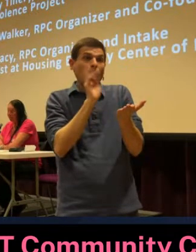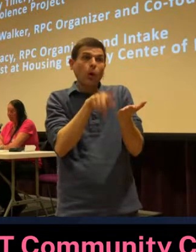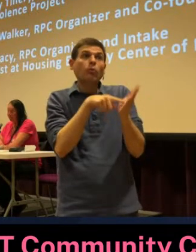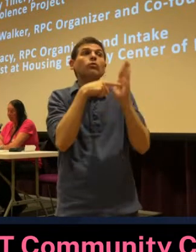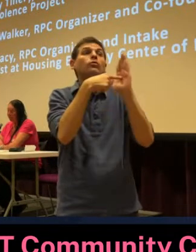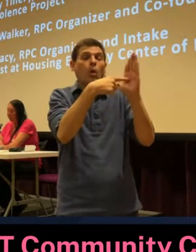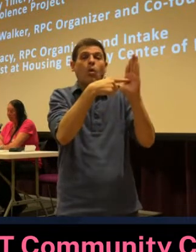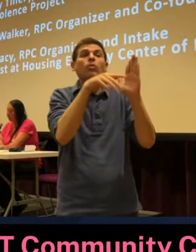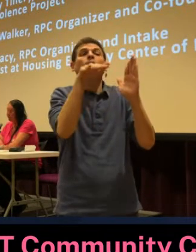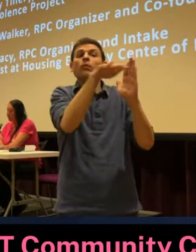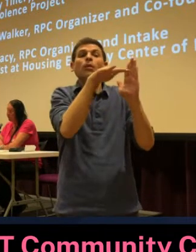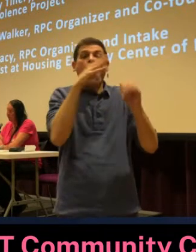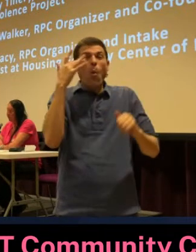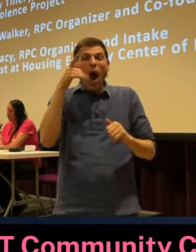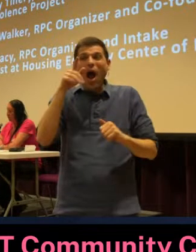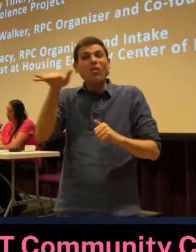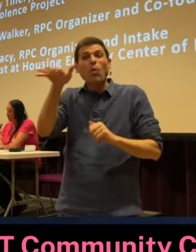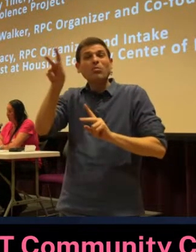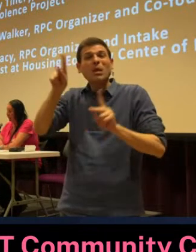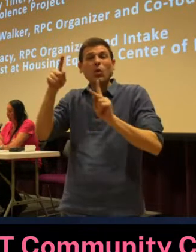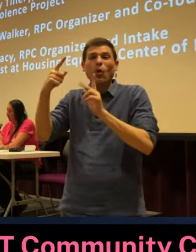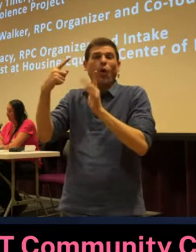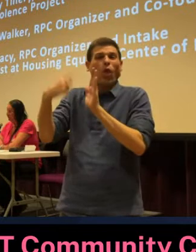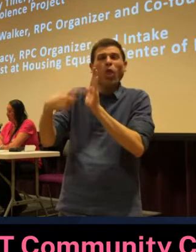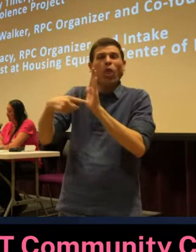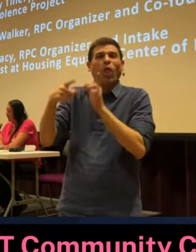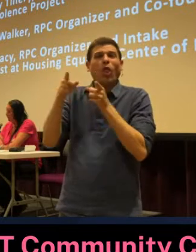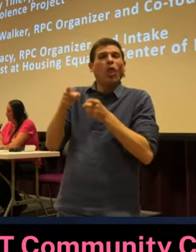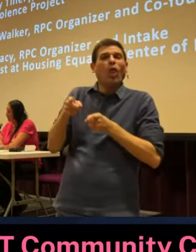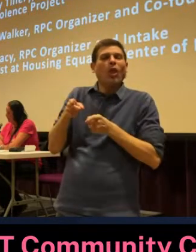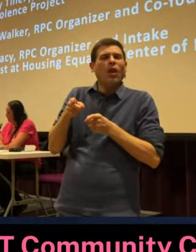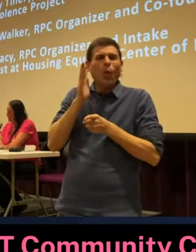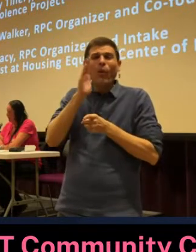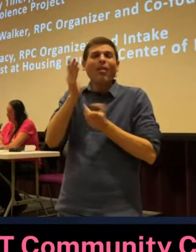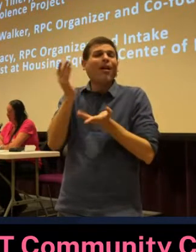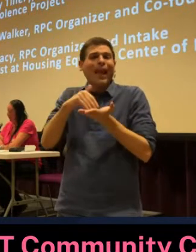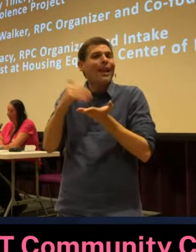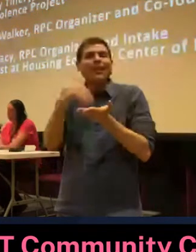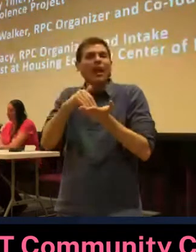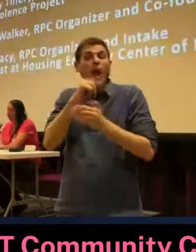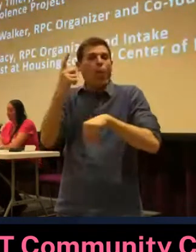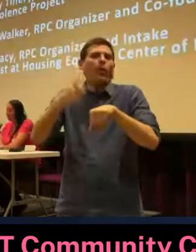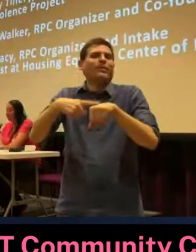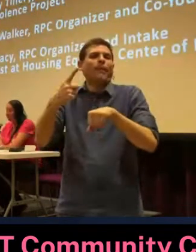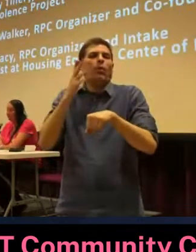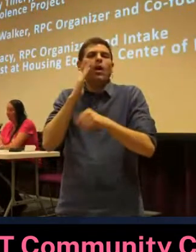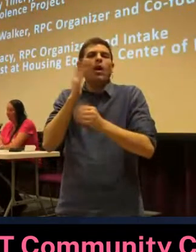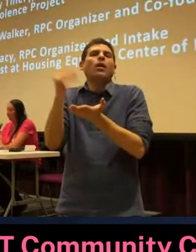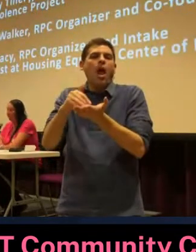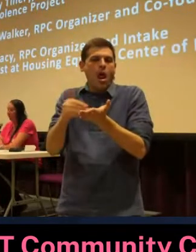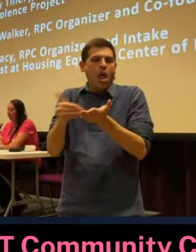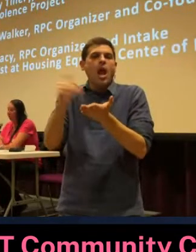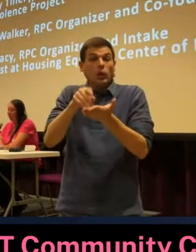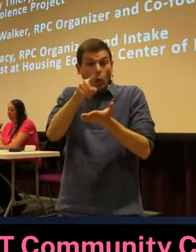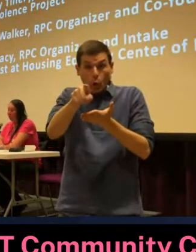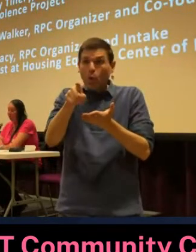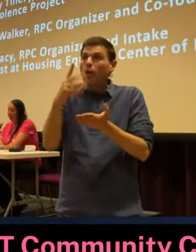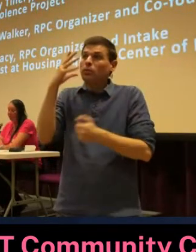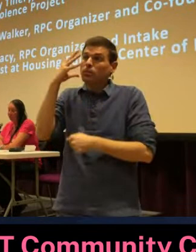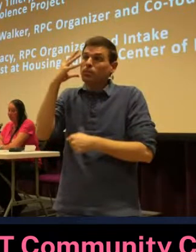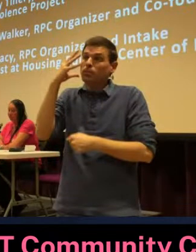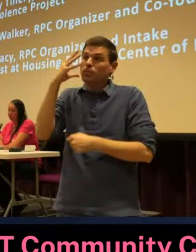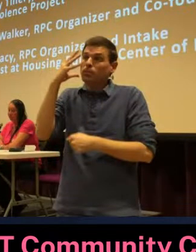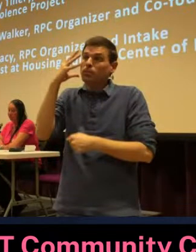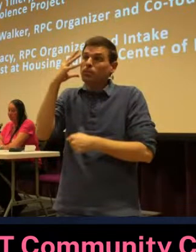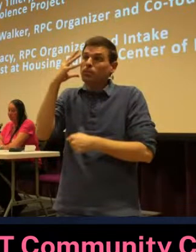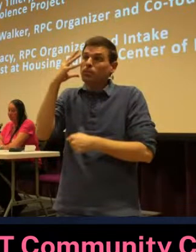again, right? So when they show a pattern of doing it, then they can be gotten. But we need to step up as a community and make